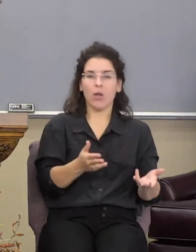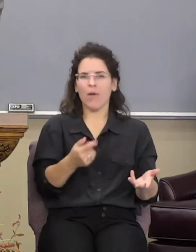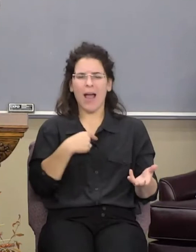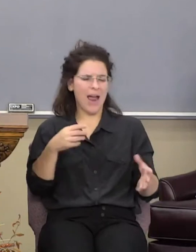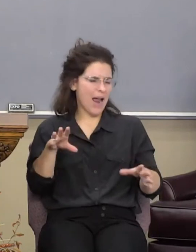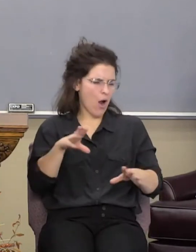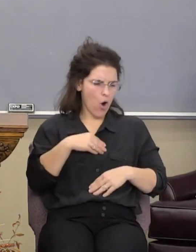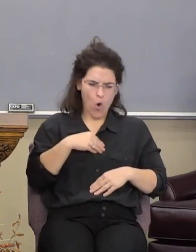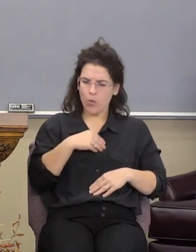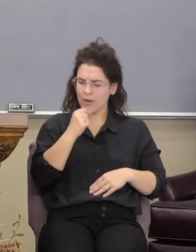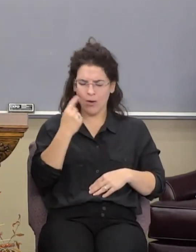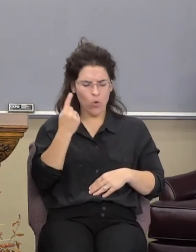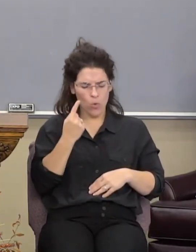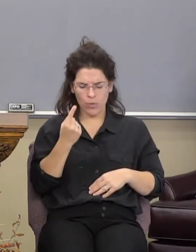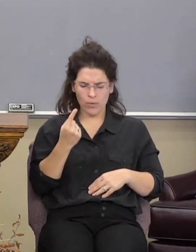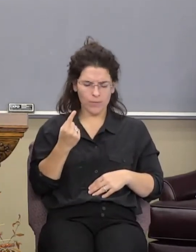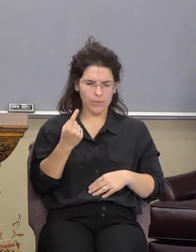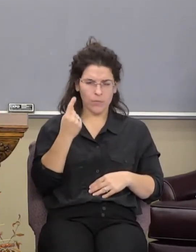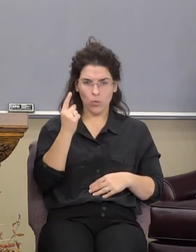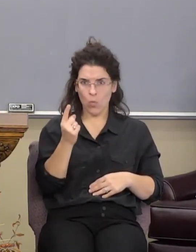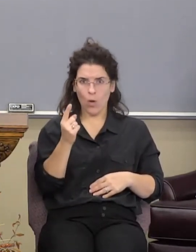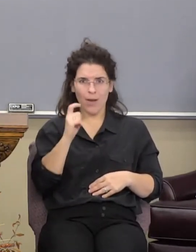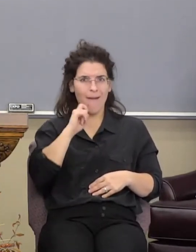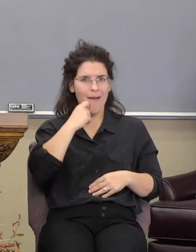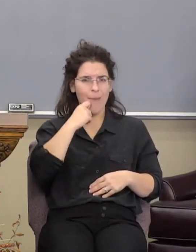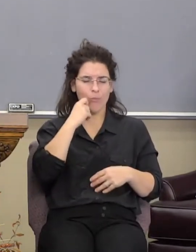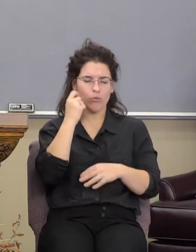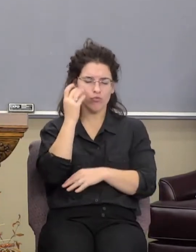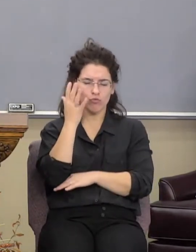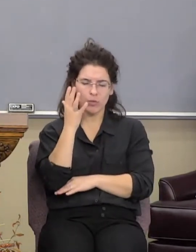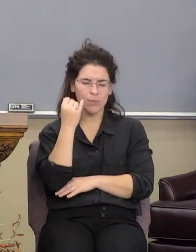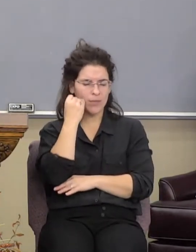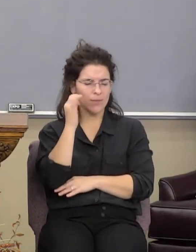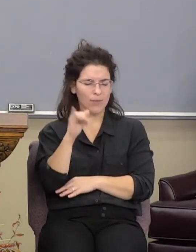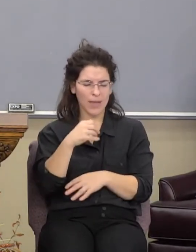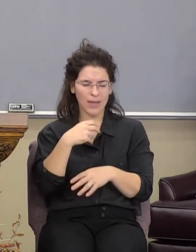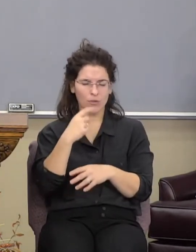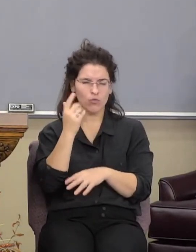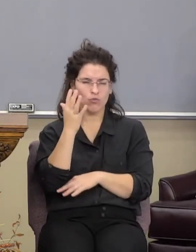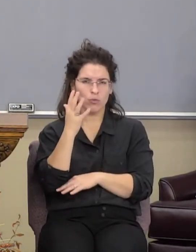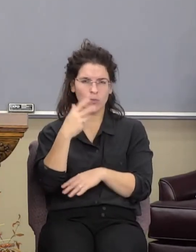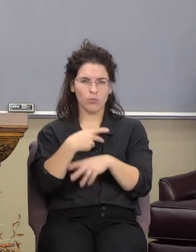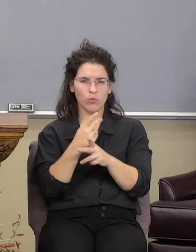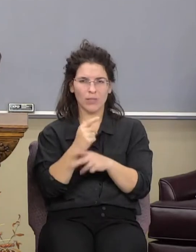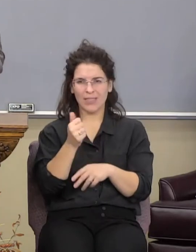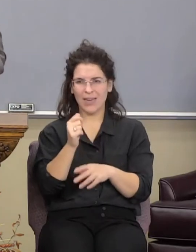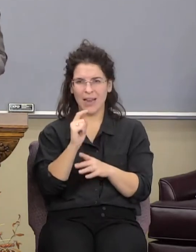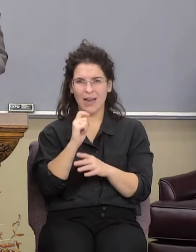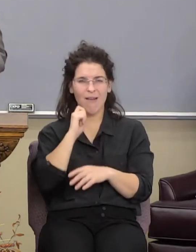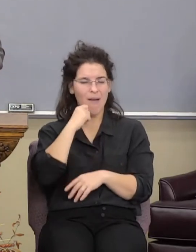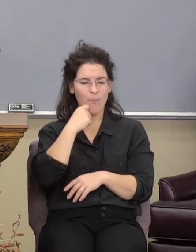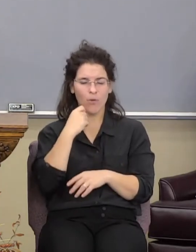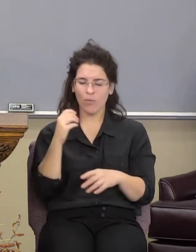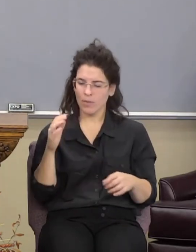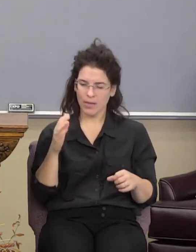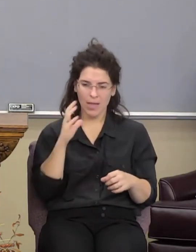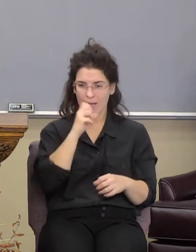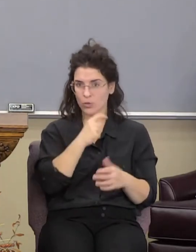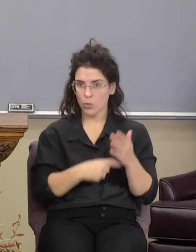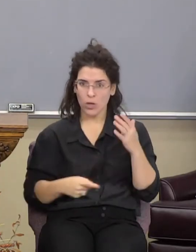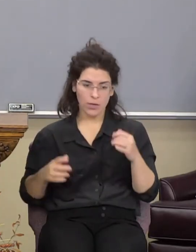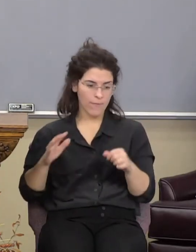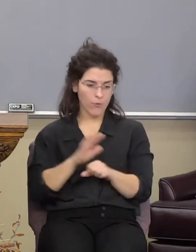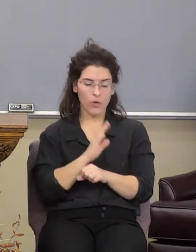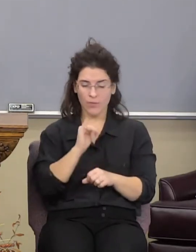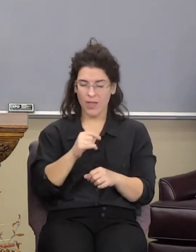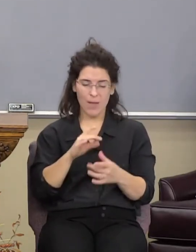I own not only the singular apple tree, but if that tree produces 10 apples, guess what? The fullness of the apple tree,